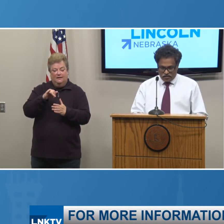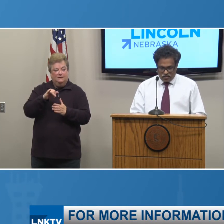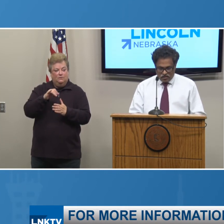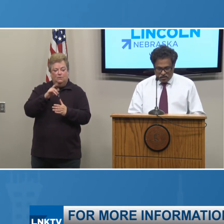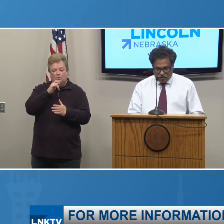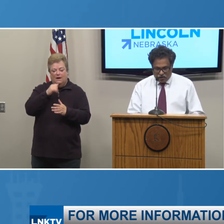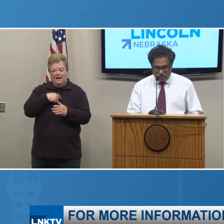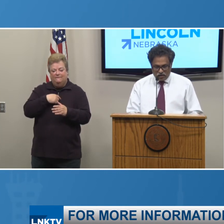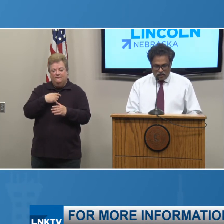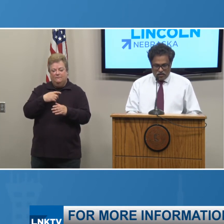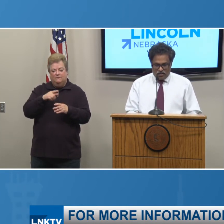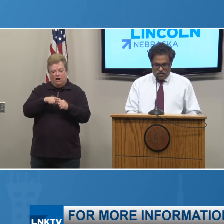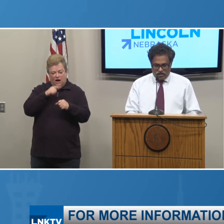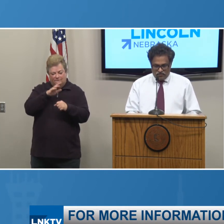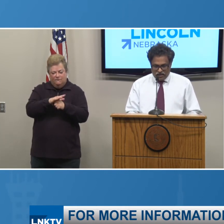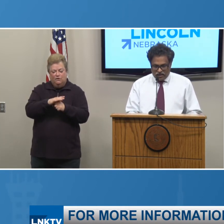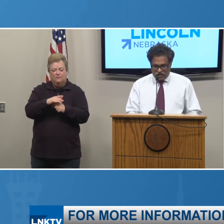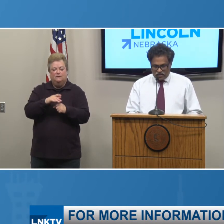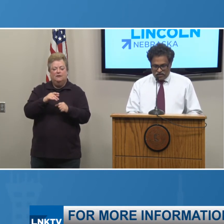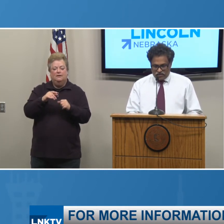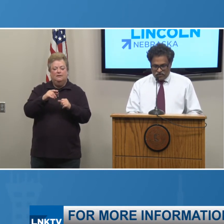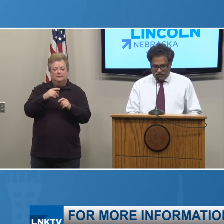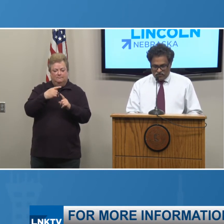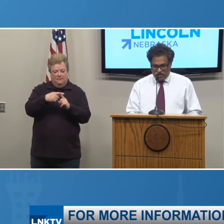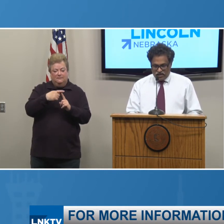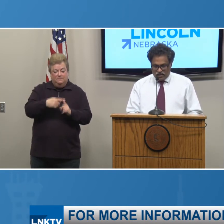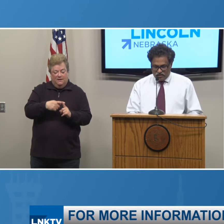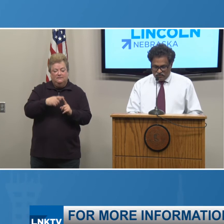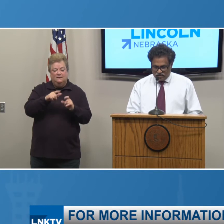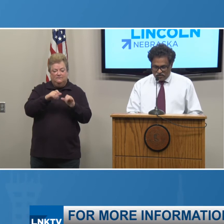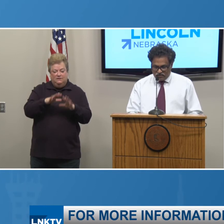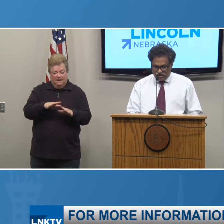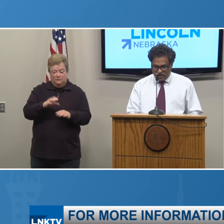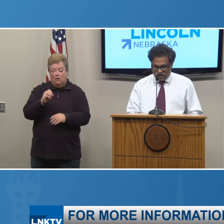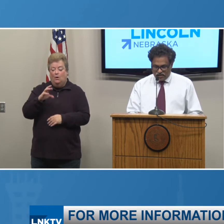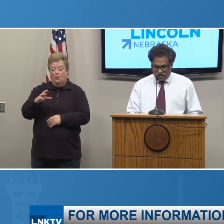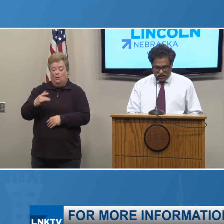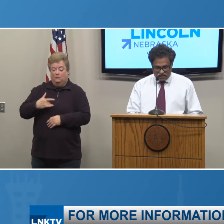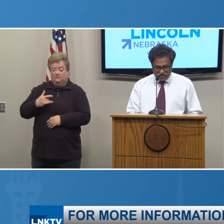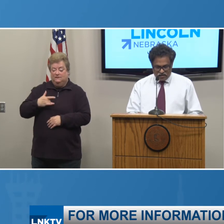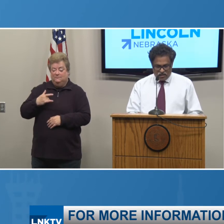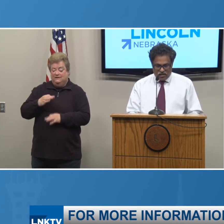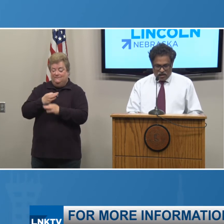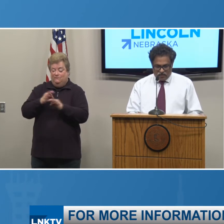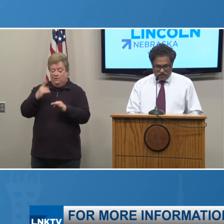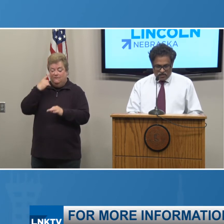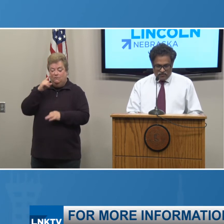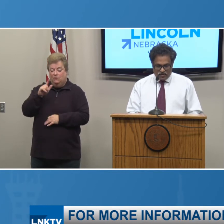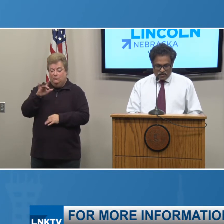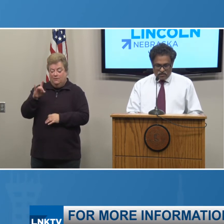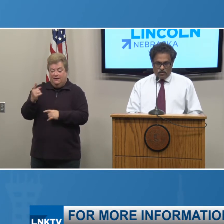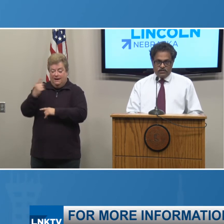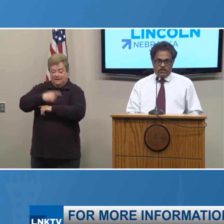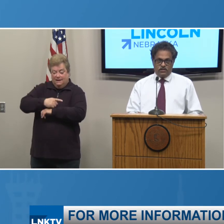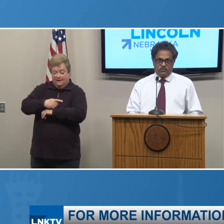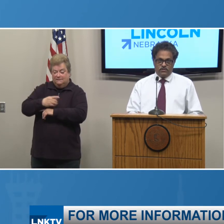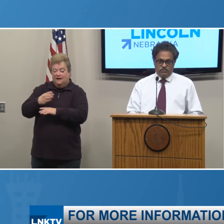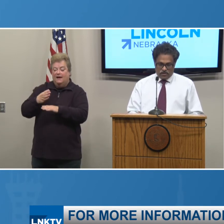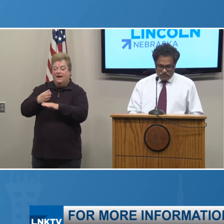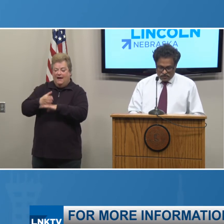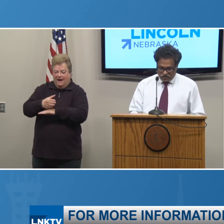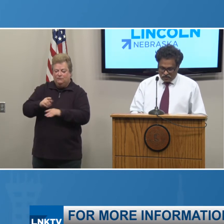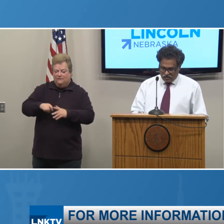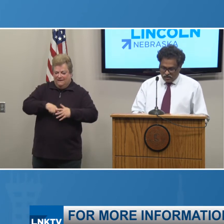tests, or if they are symptom-free for 28 days after the first onset